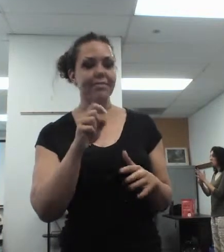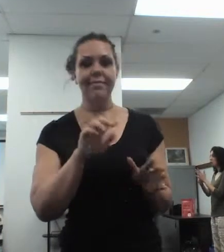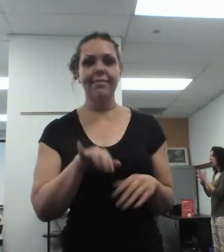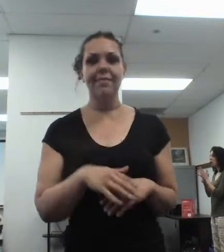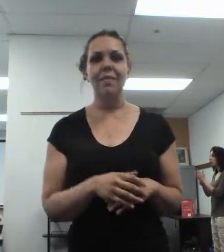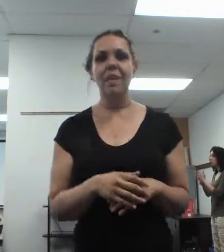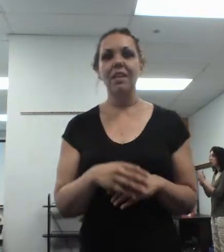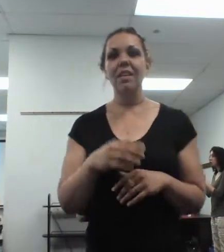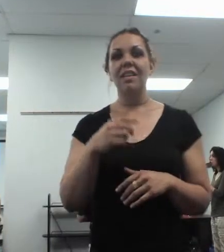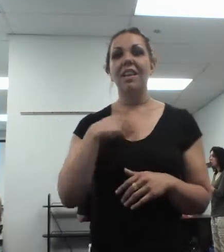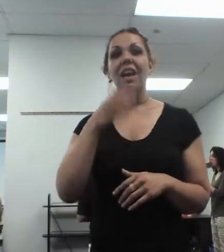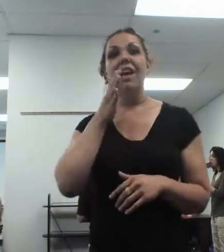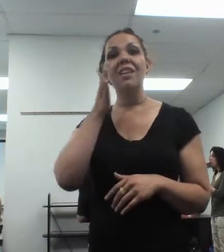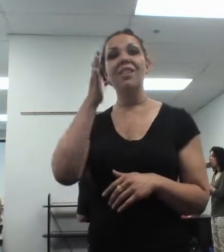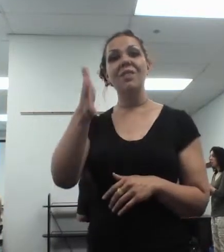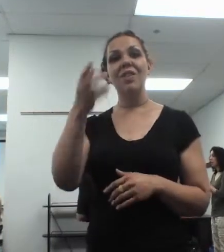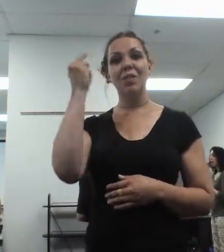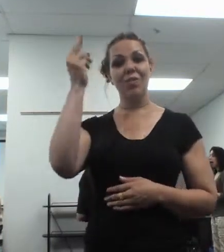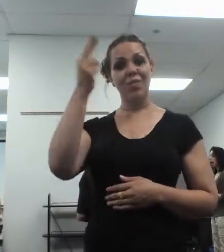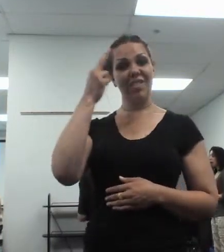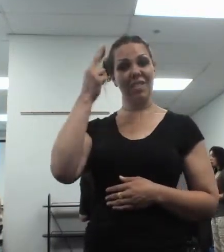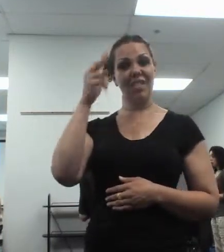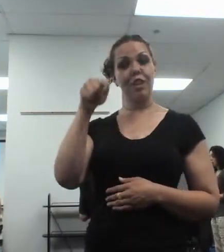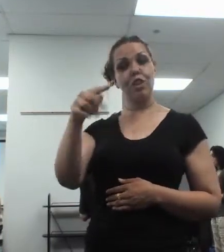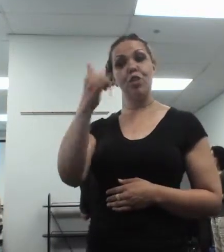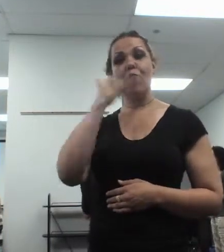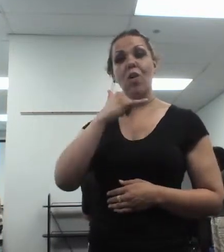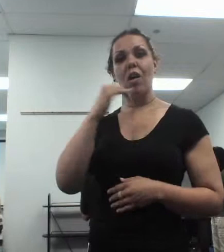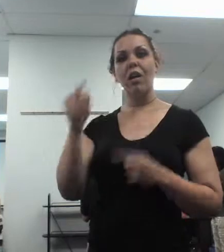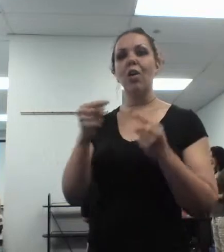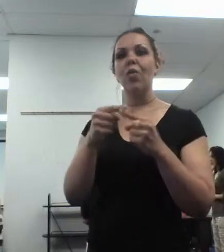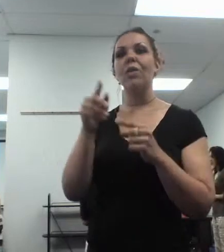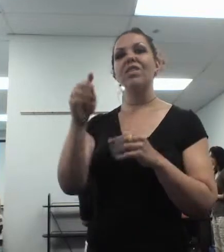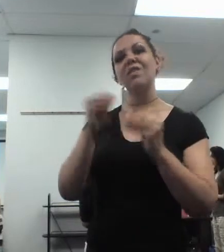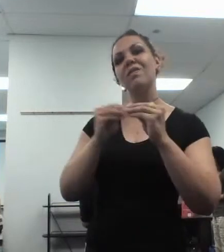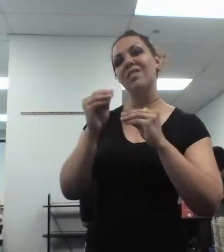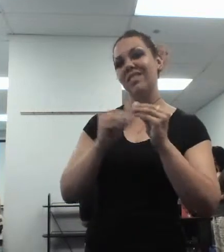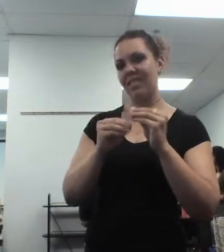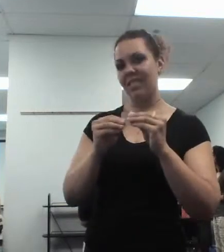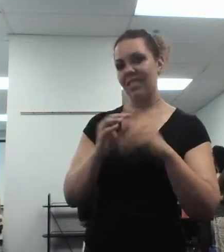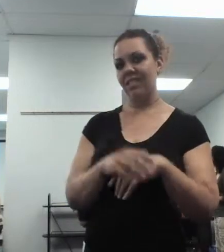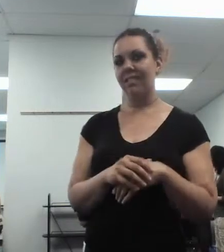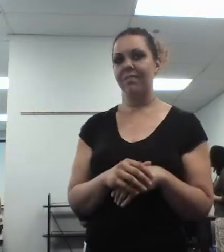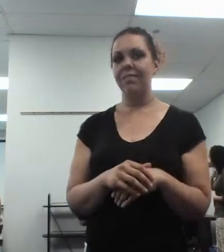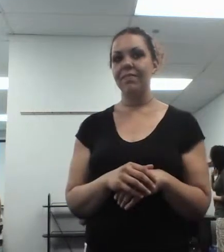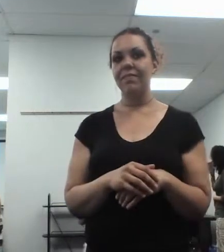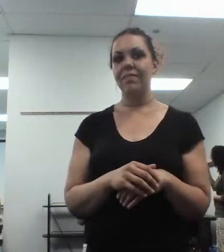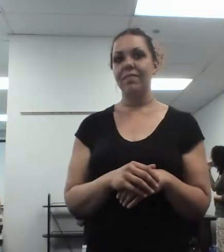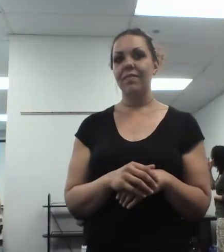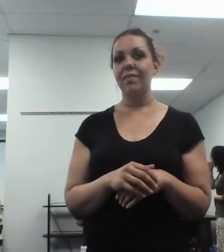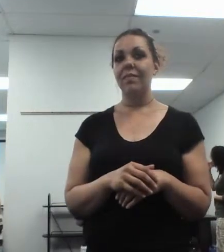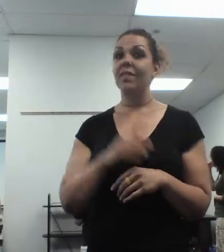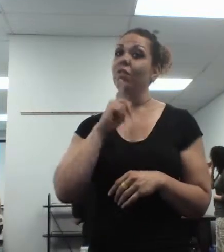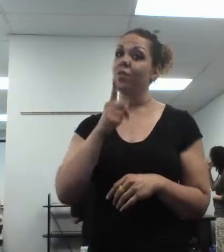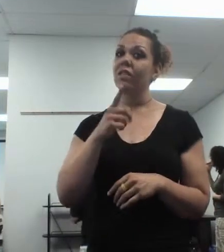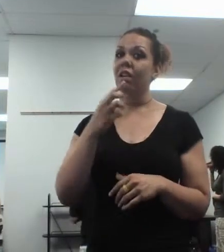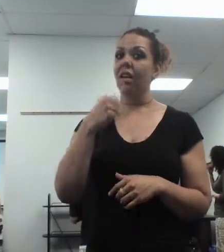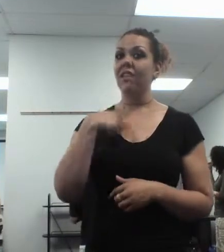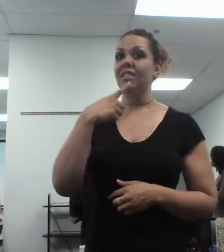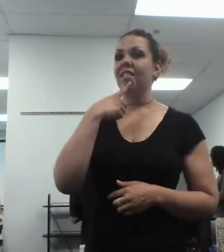it. You don't have to tell me. As a matter of fact, I'll go smooth as silk. Signed it incorrectly,